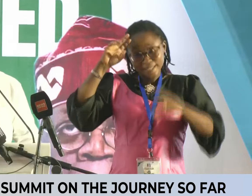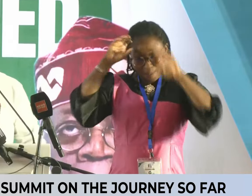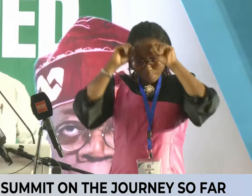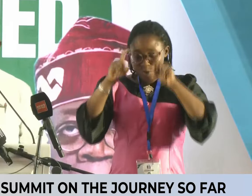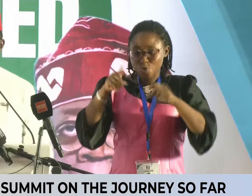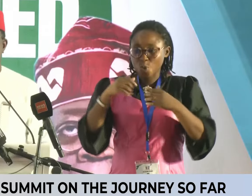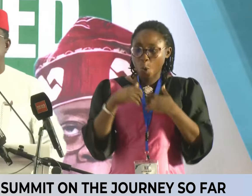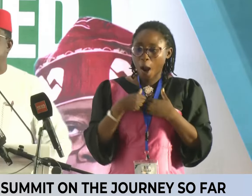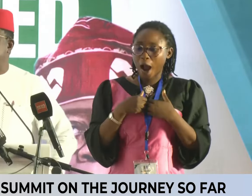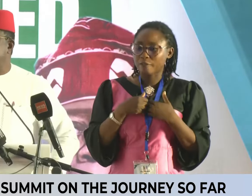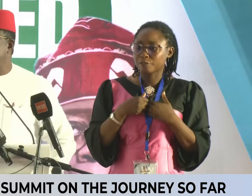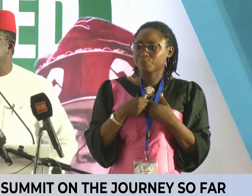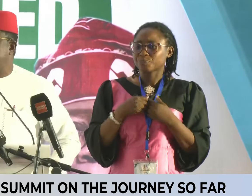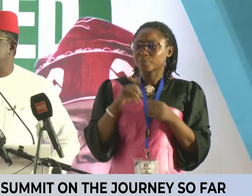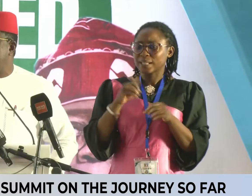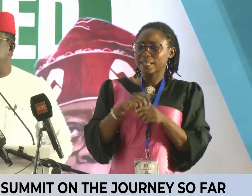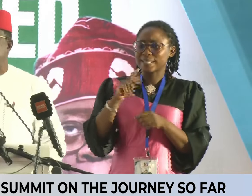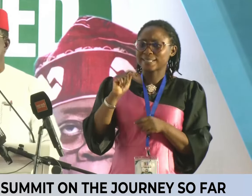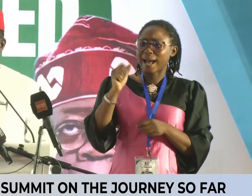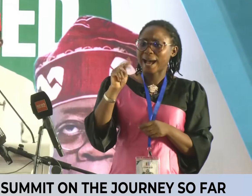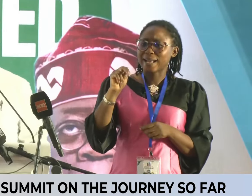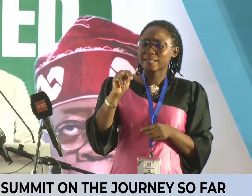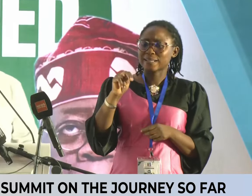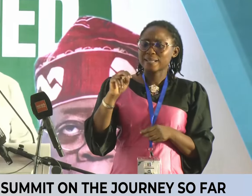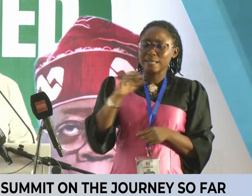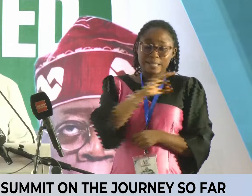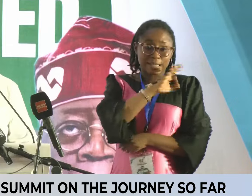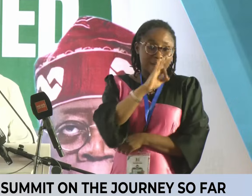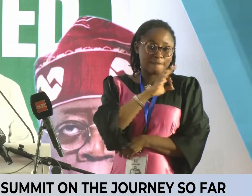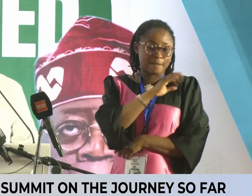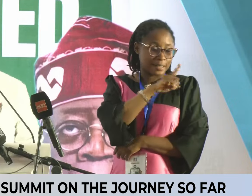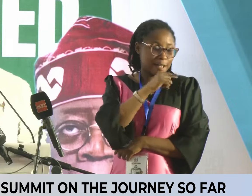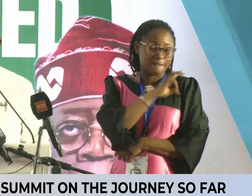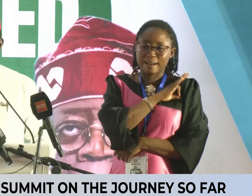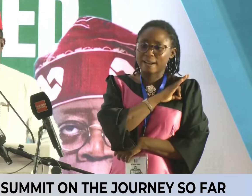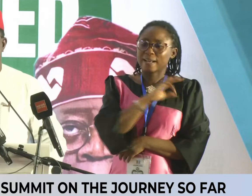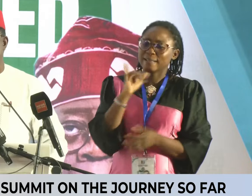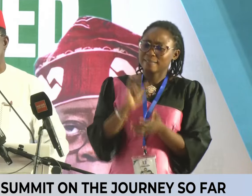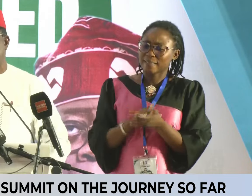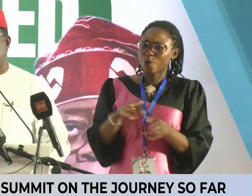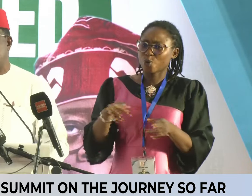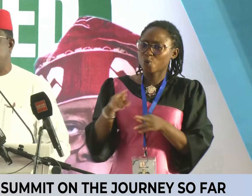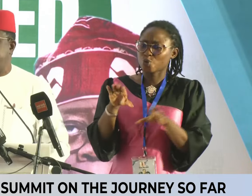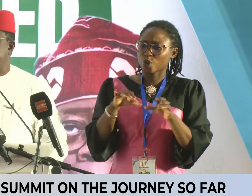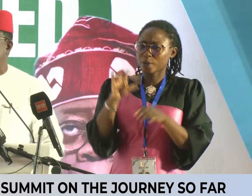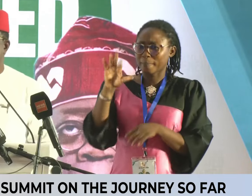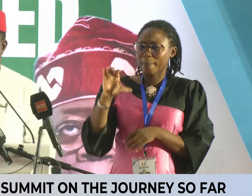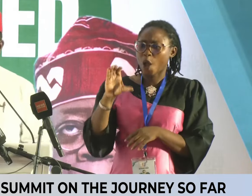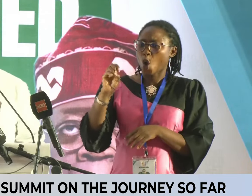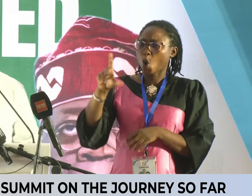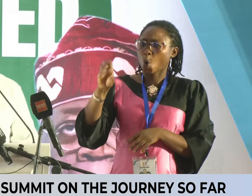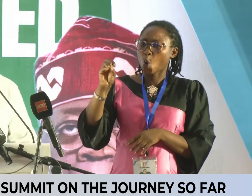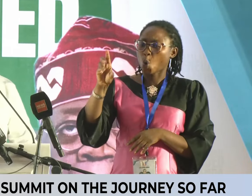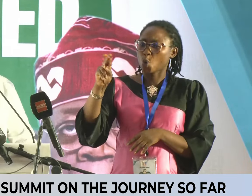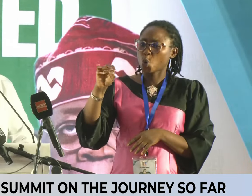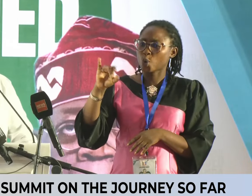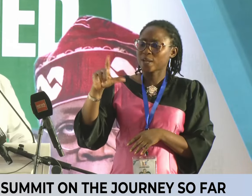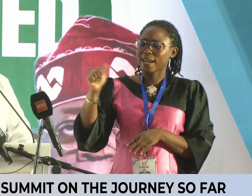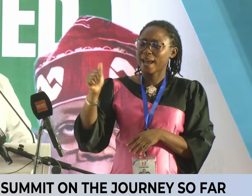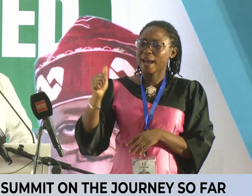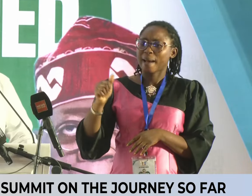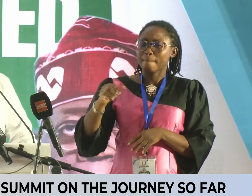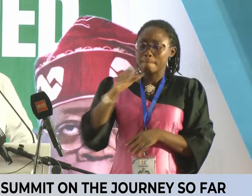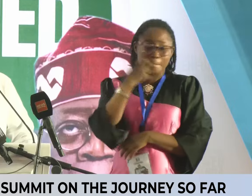have the Trans-Sahara, and that was the road that was dreamed by the colonial masters, and it runs from Cross River to Ebonyi, Ebonyi to